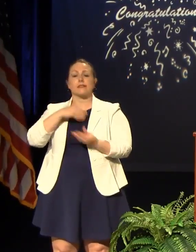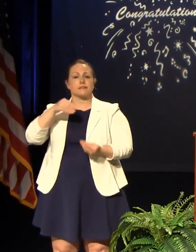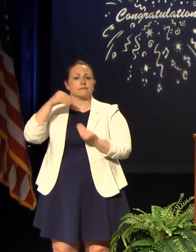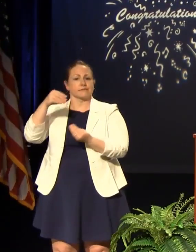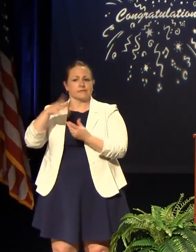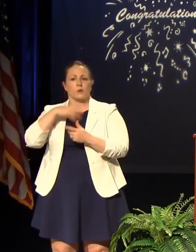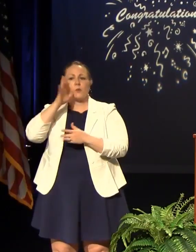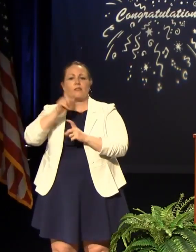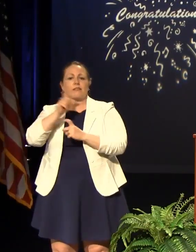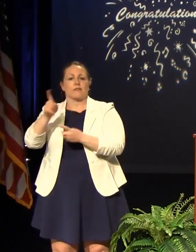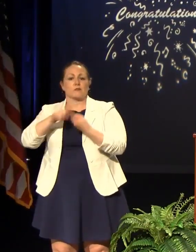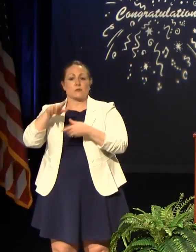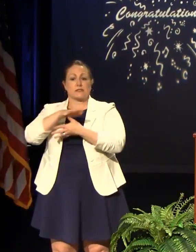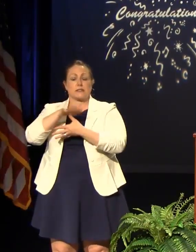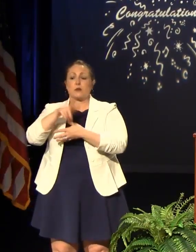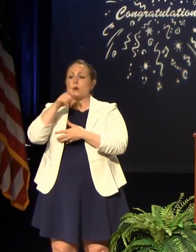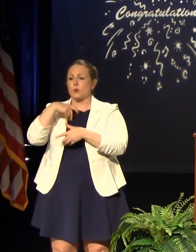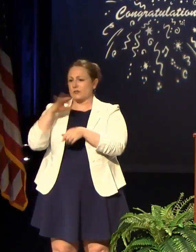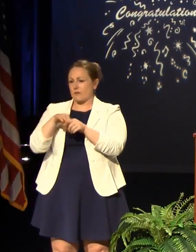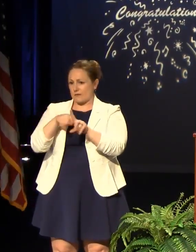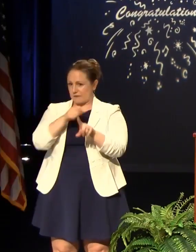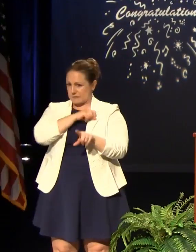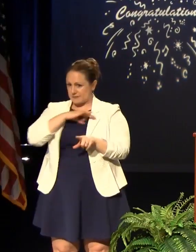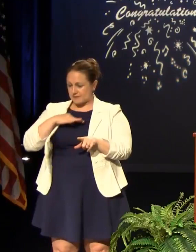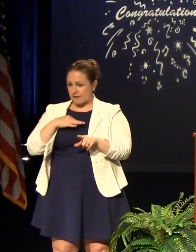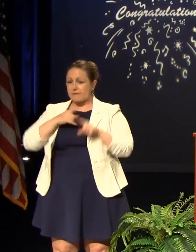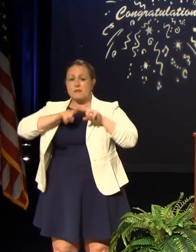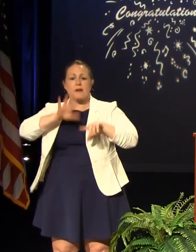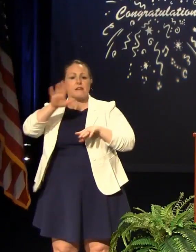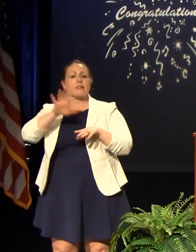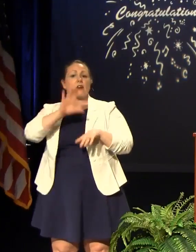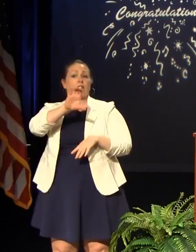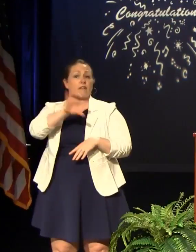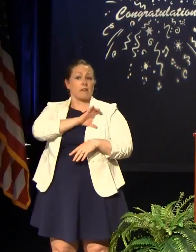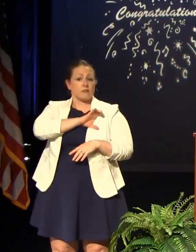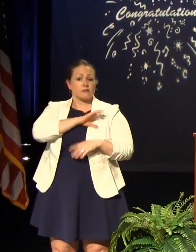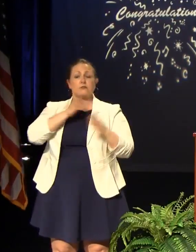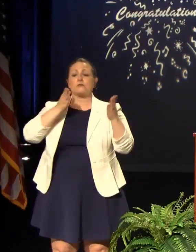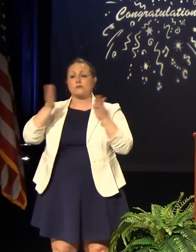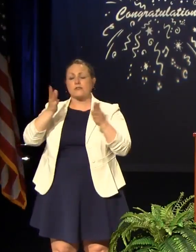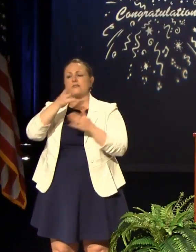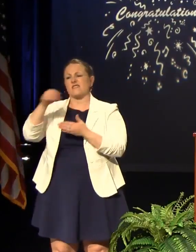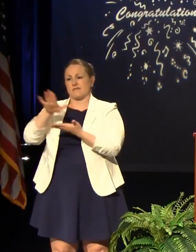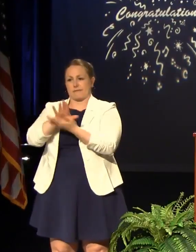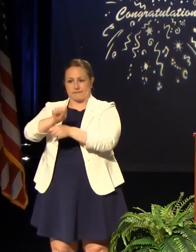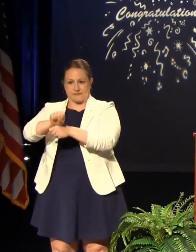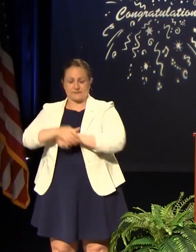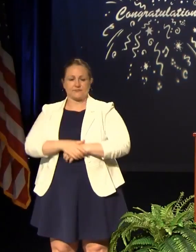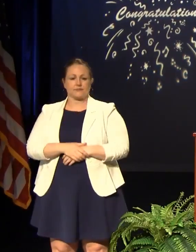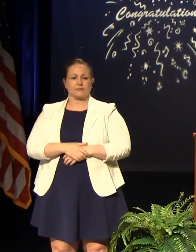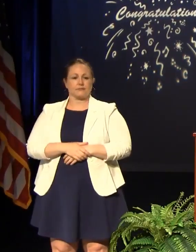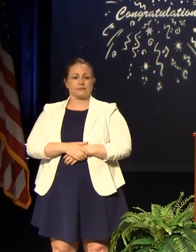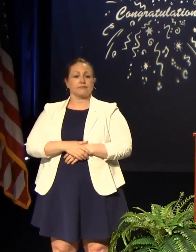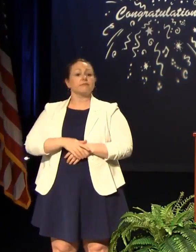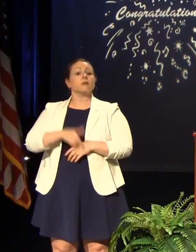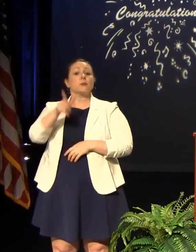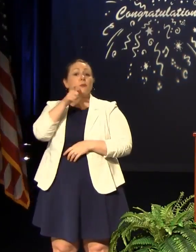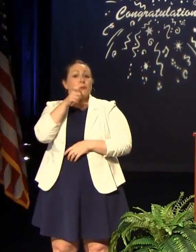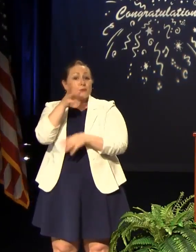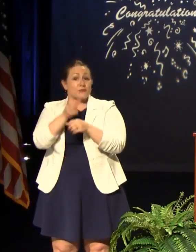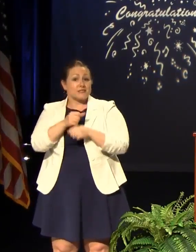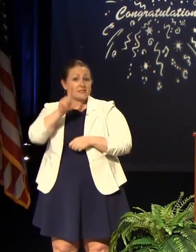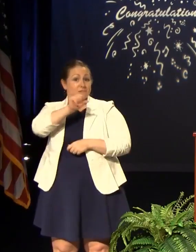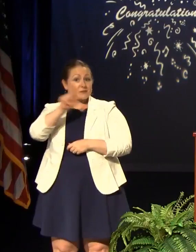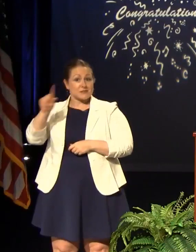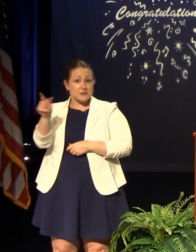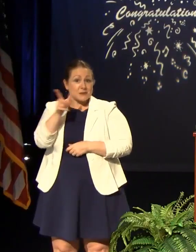that was voted on by the faculty based upon character, service, and scholarship. The 2020 recipient of the